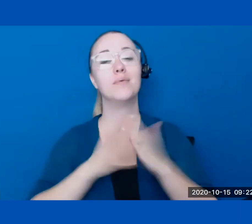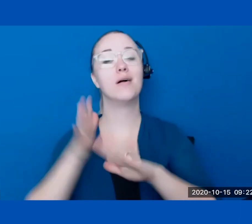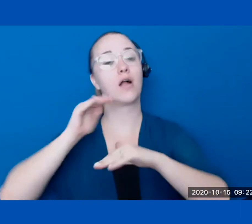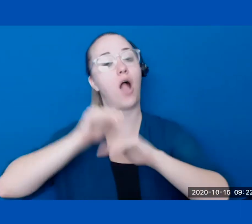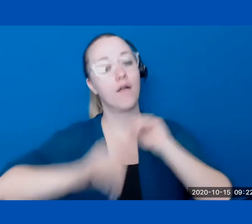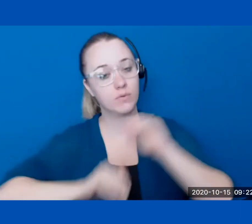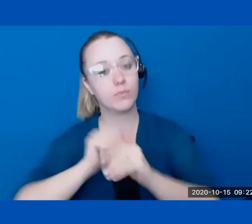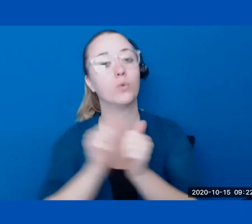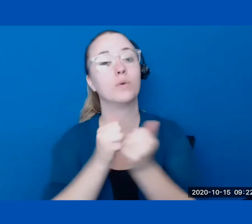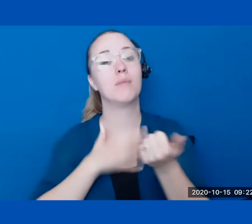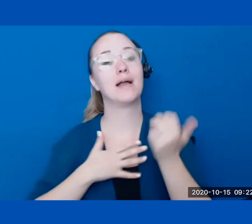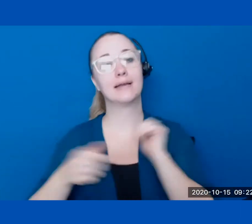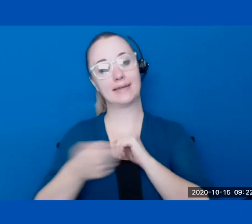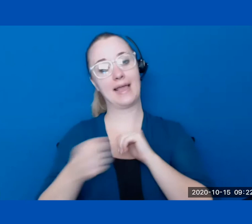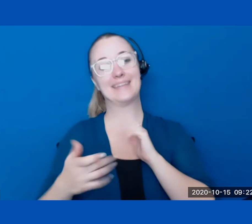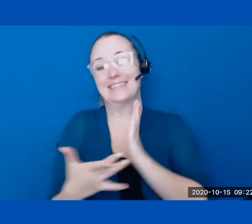technique,